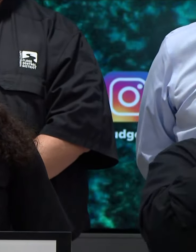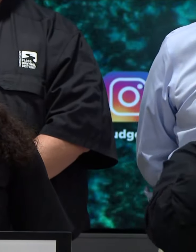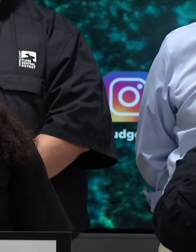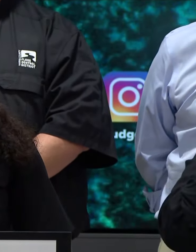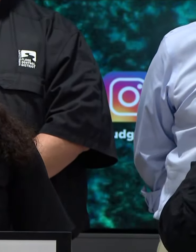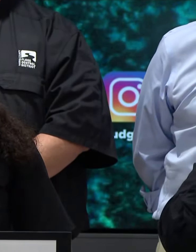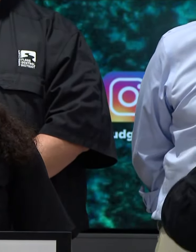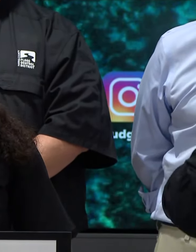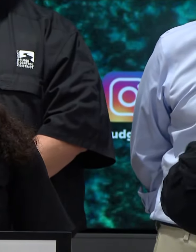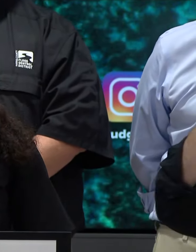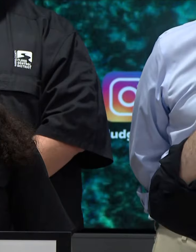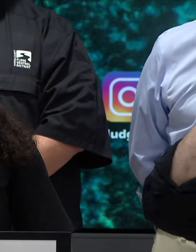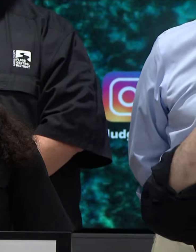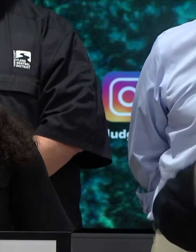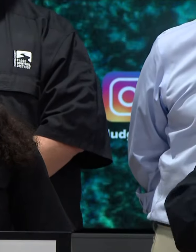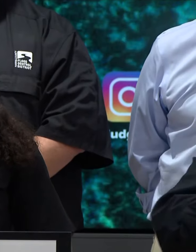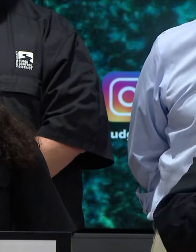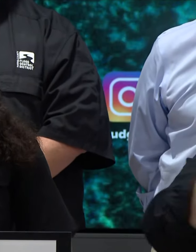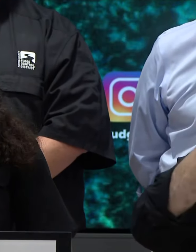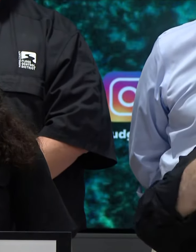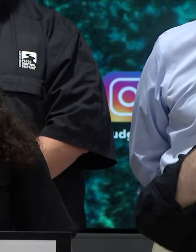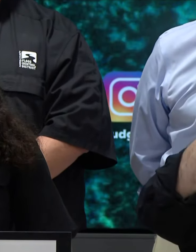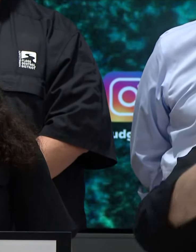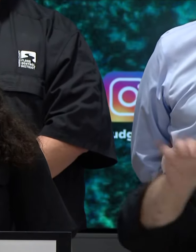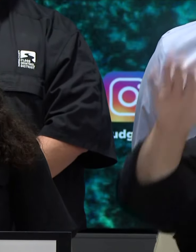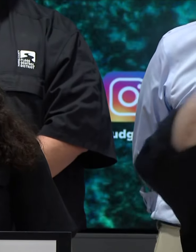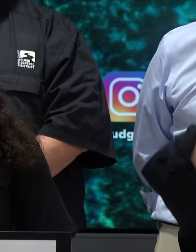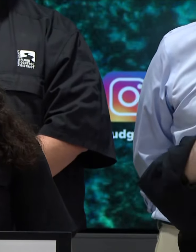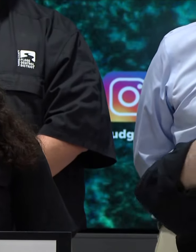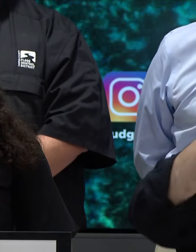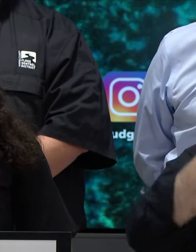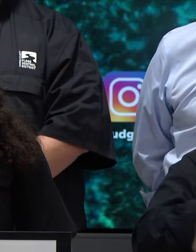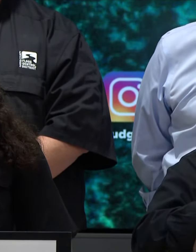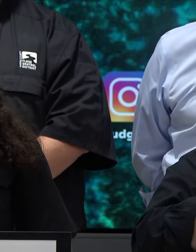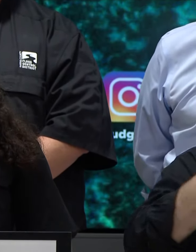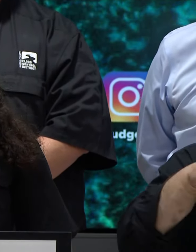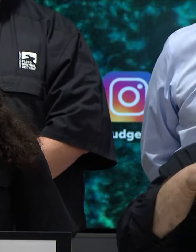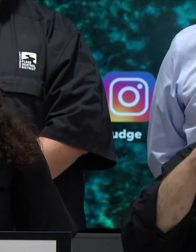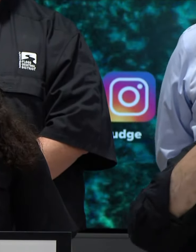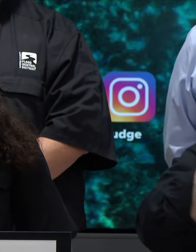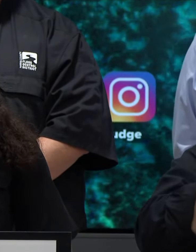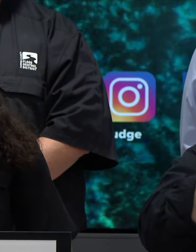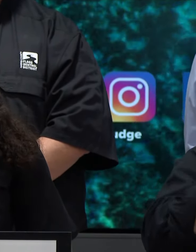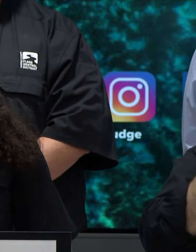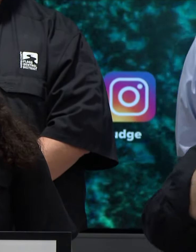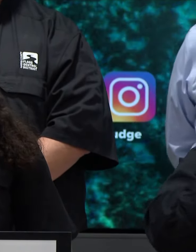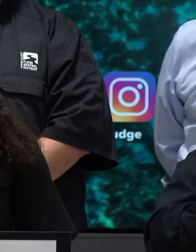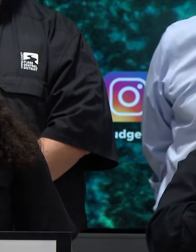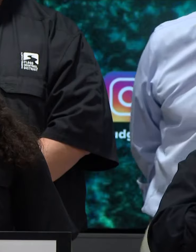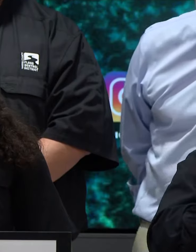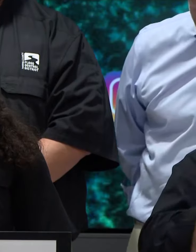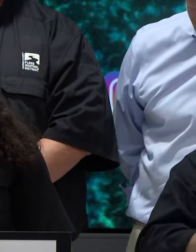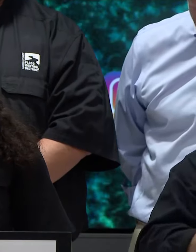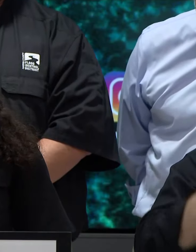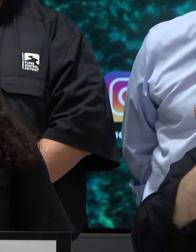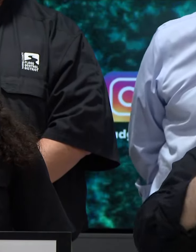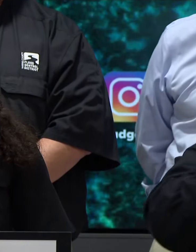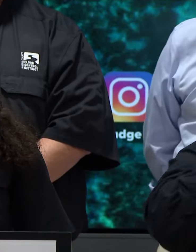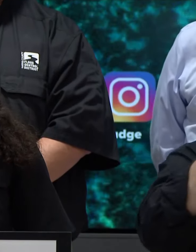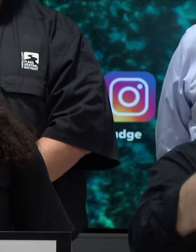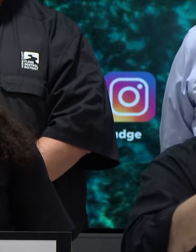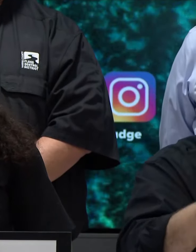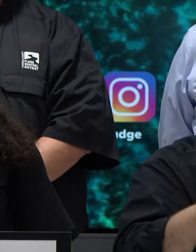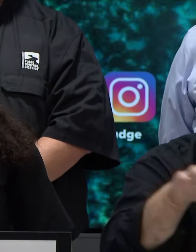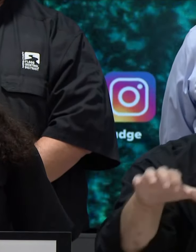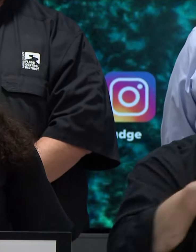has been on an important economic trip in Asia, and so we had not received that request. Well, we found out that it was possible for